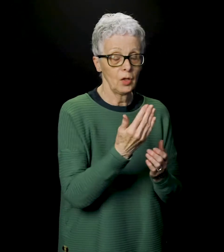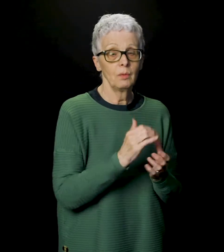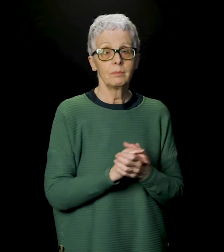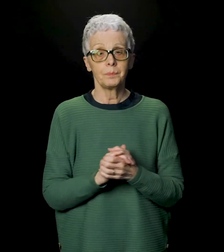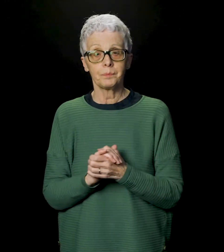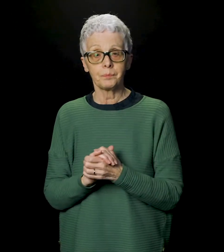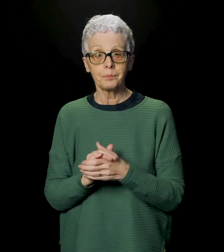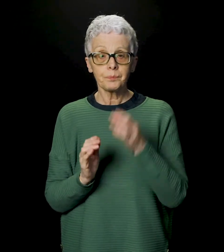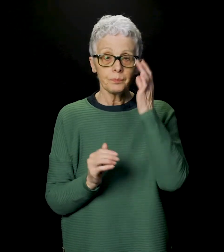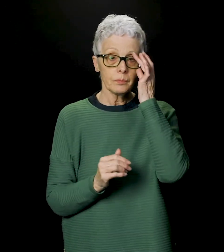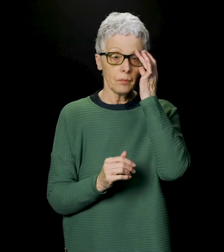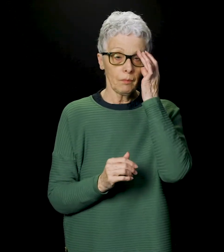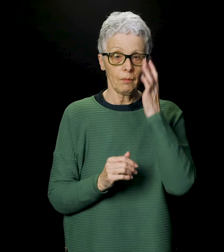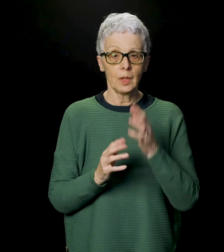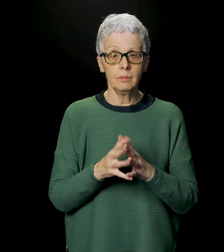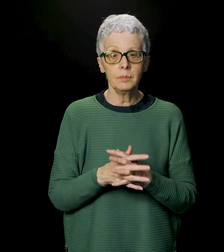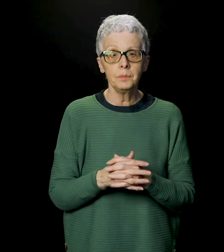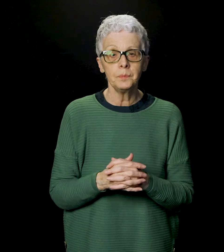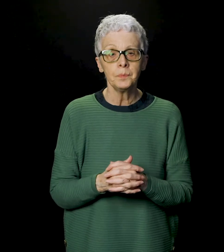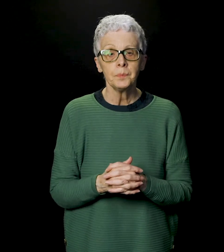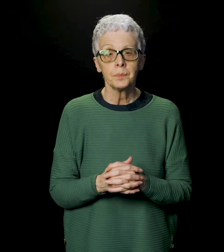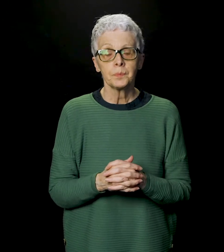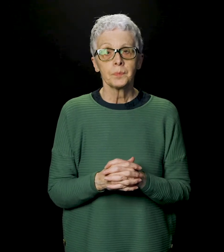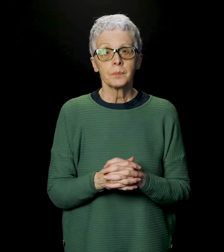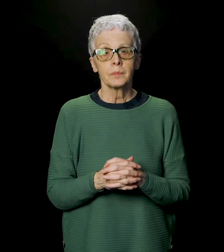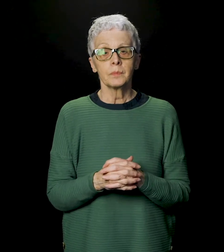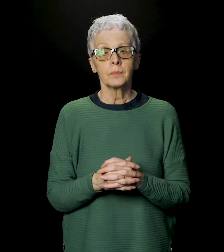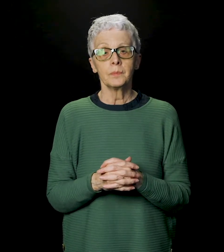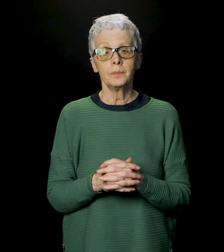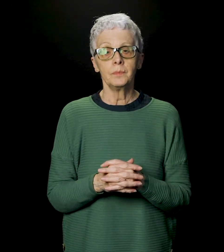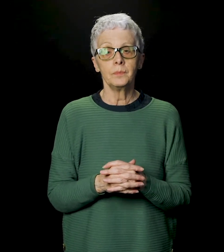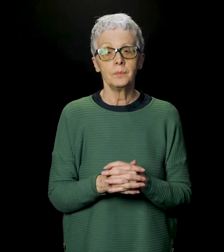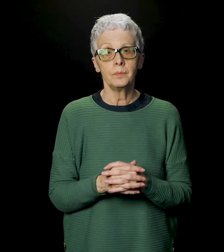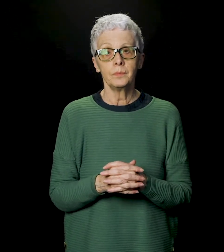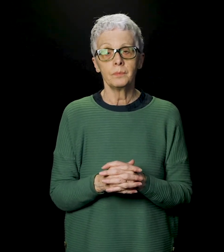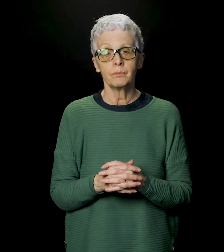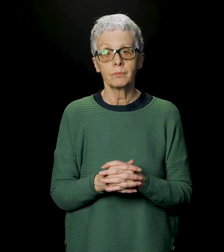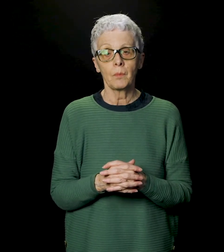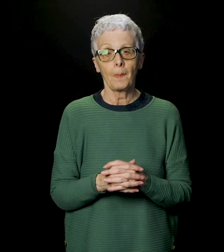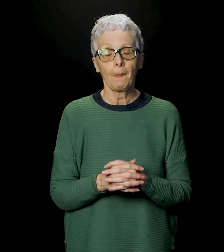Thank you.